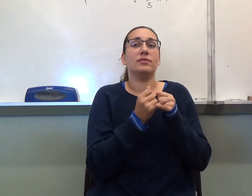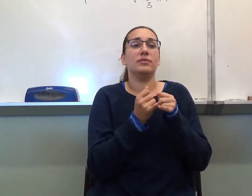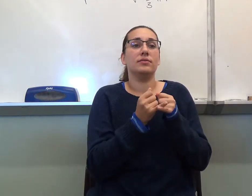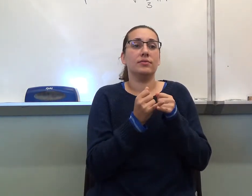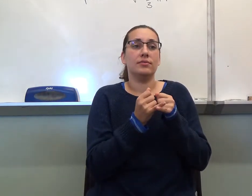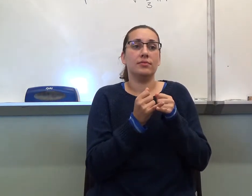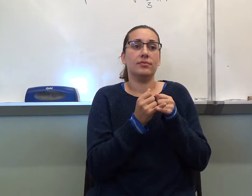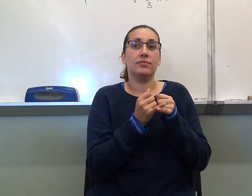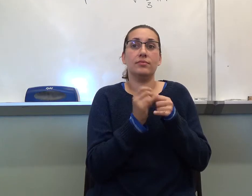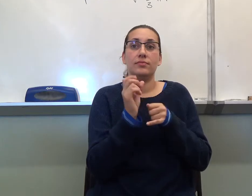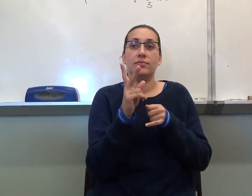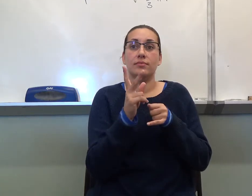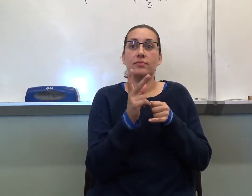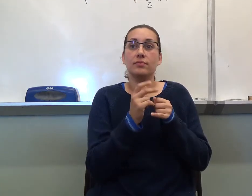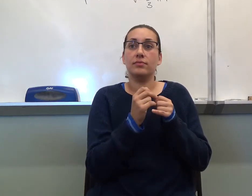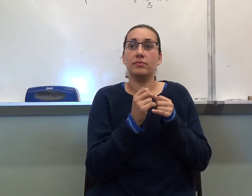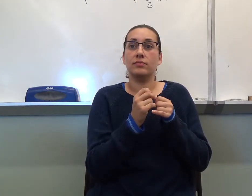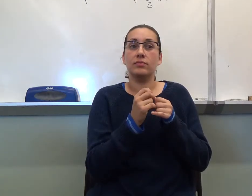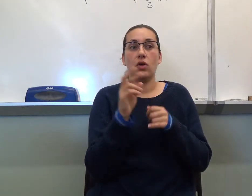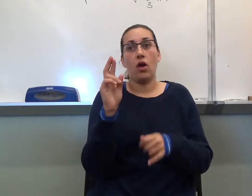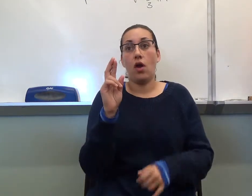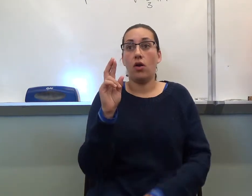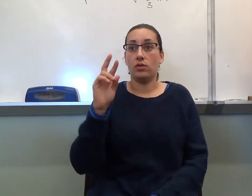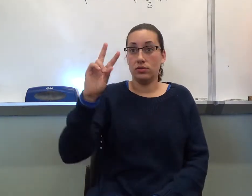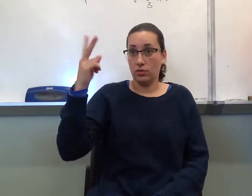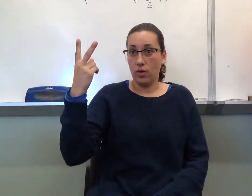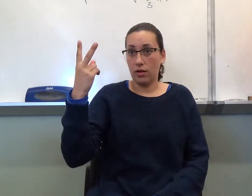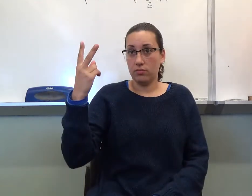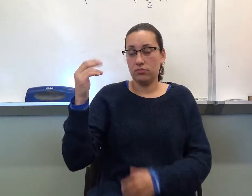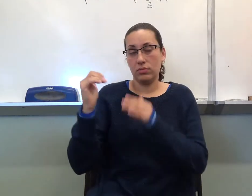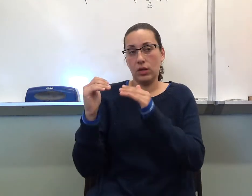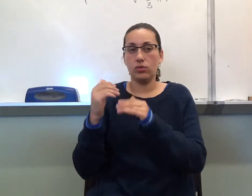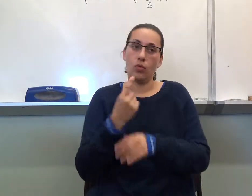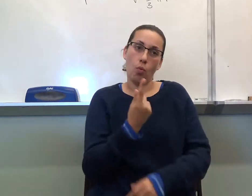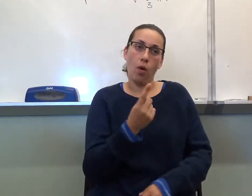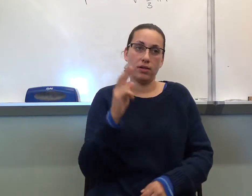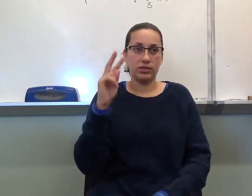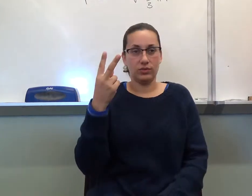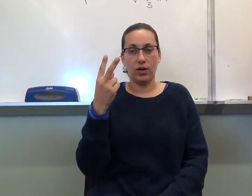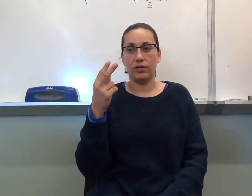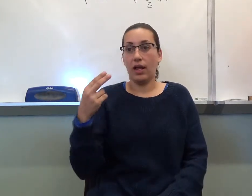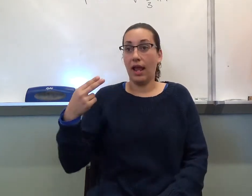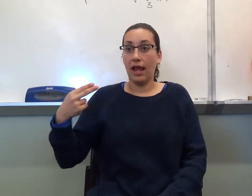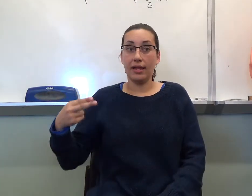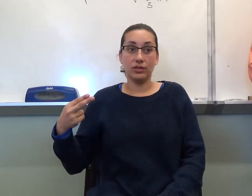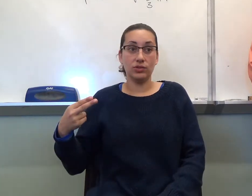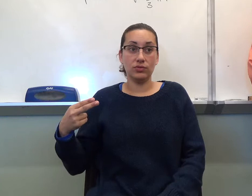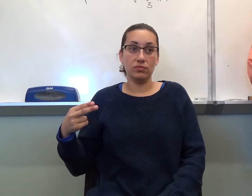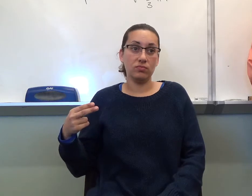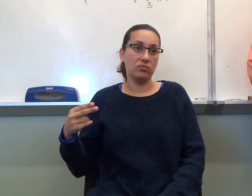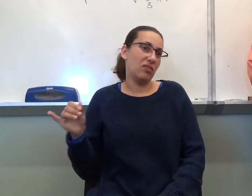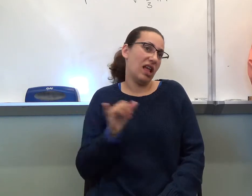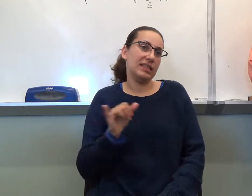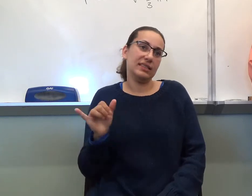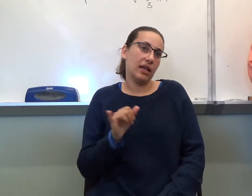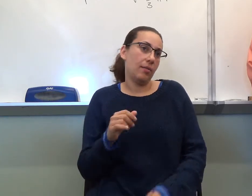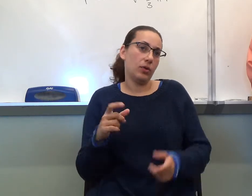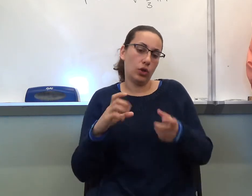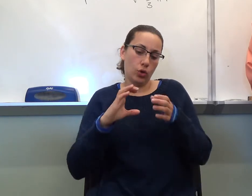Okay, so the r squared would just be 1 squared. And the h is the same as the cube itself, because it goes all the way